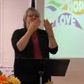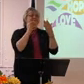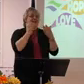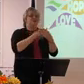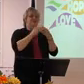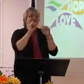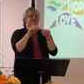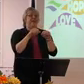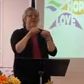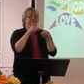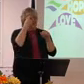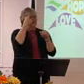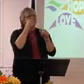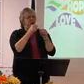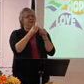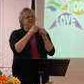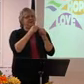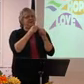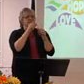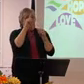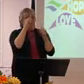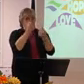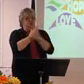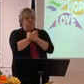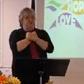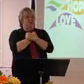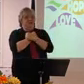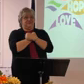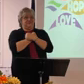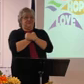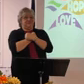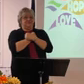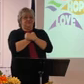that we can be reminded that you love us,